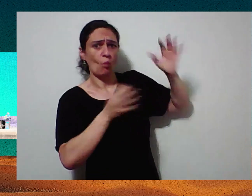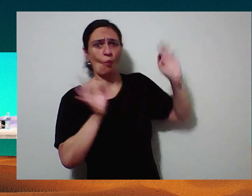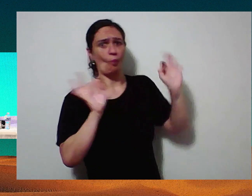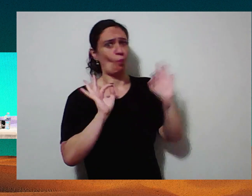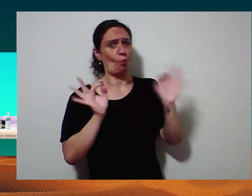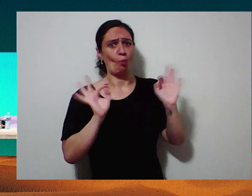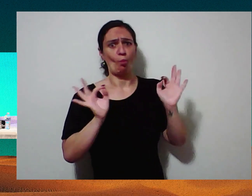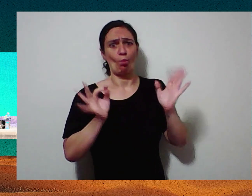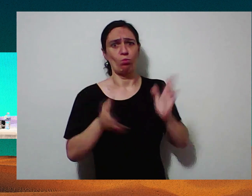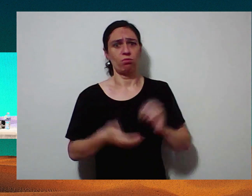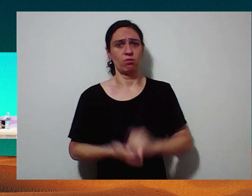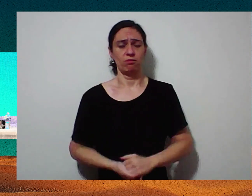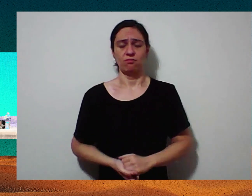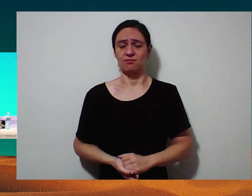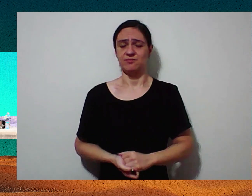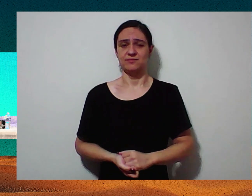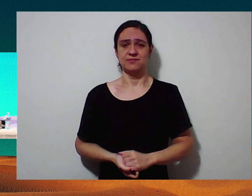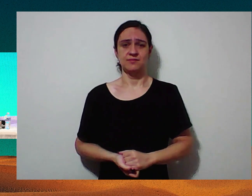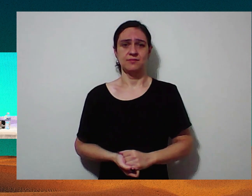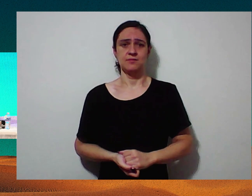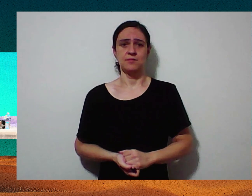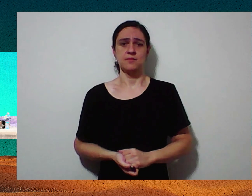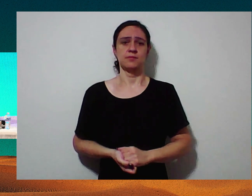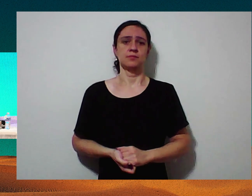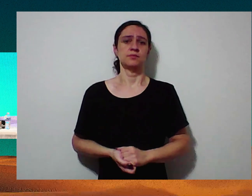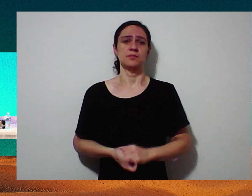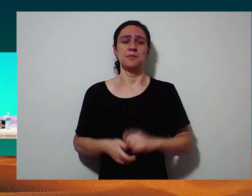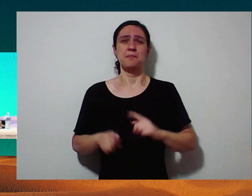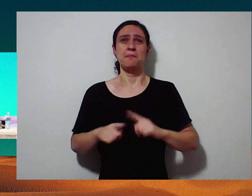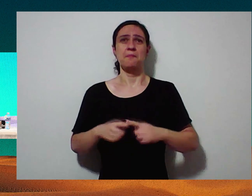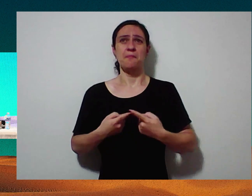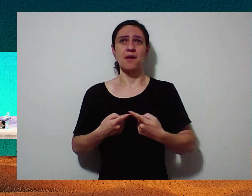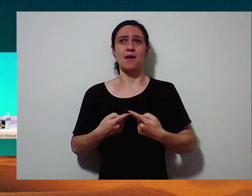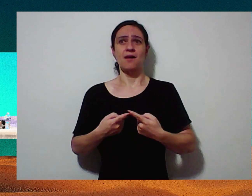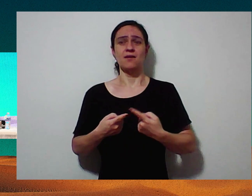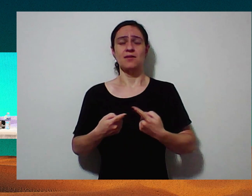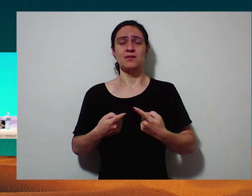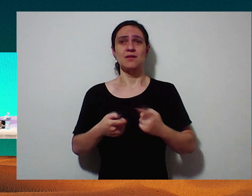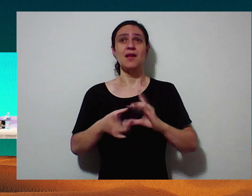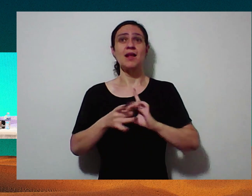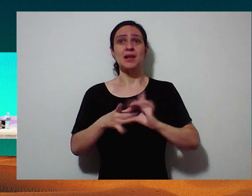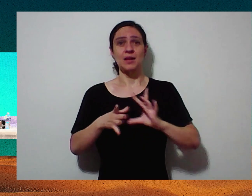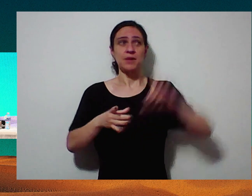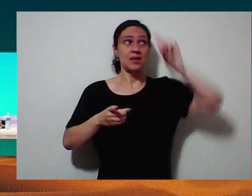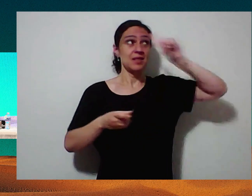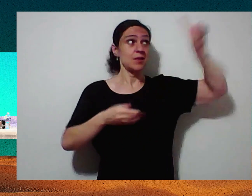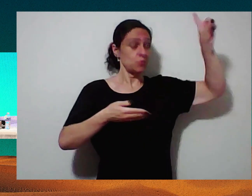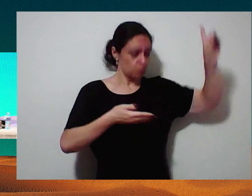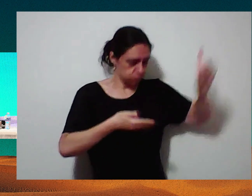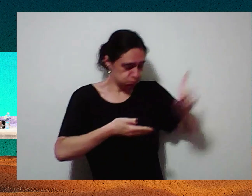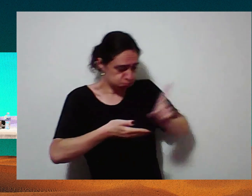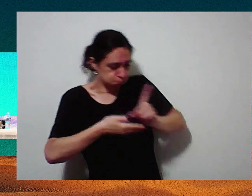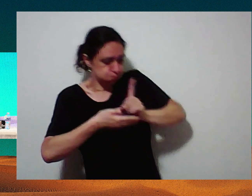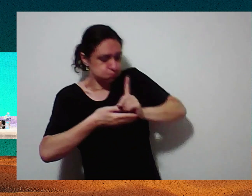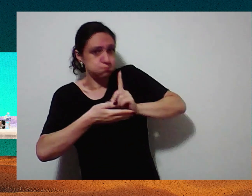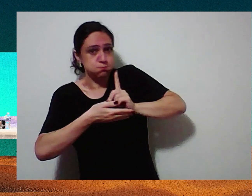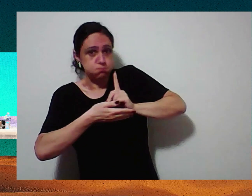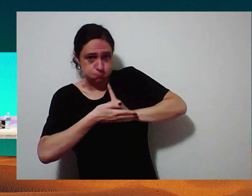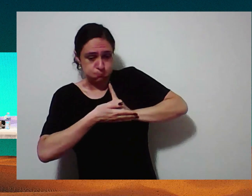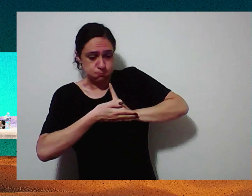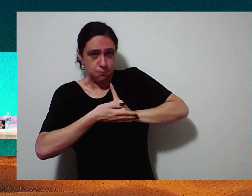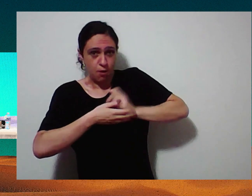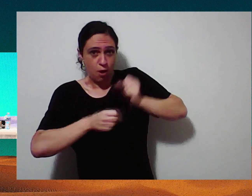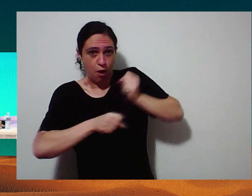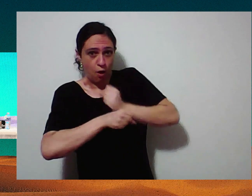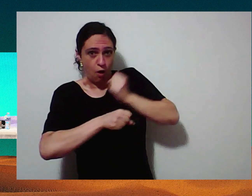close compared to God, I'm zero. Mas se eu permitir que esse Deus ilimitado entre em mim e faça a sua obra por meio de mim, But if